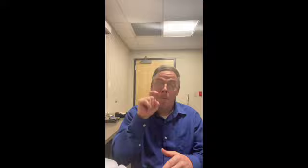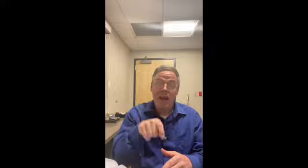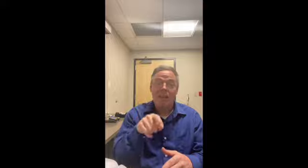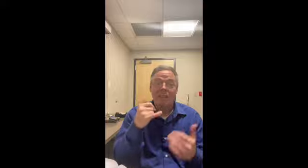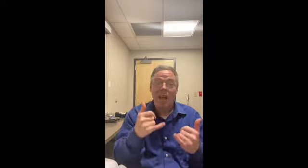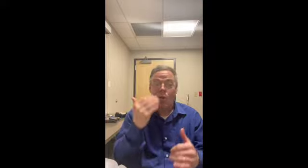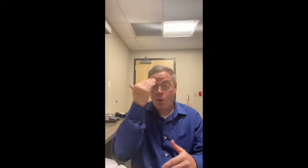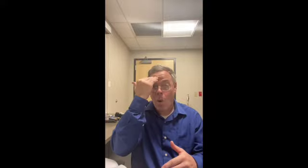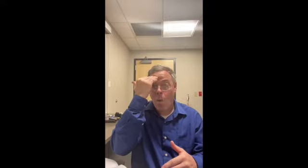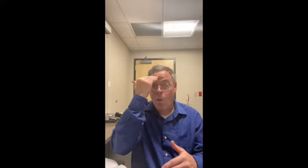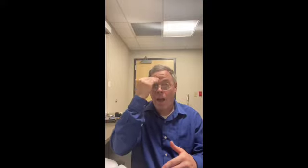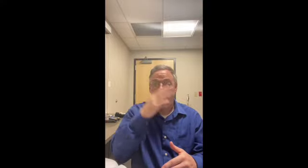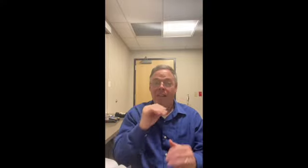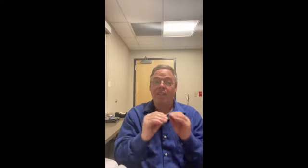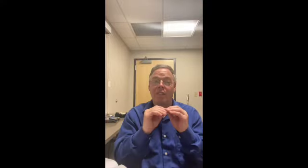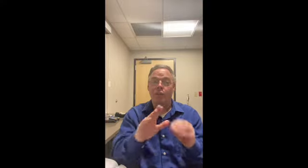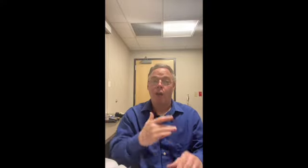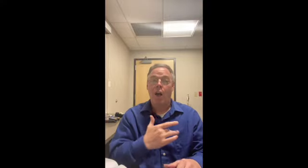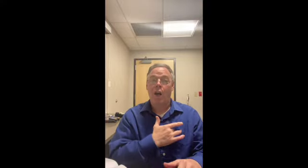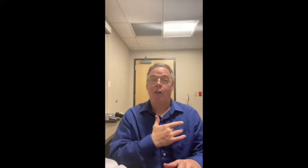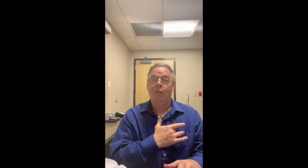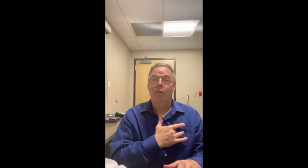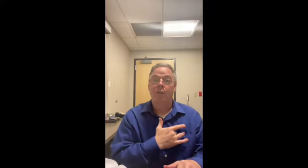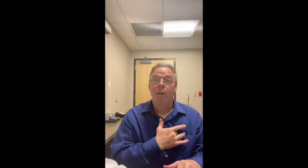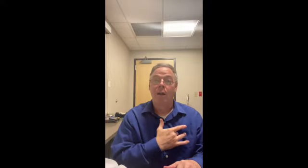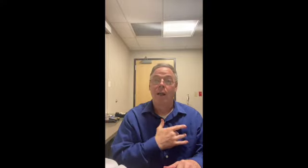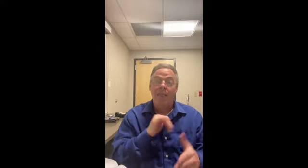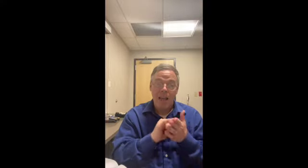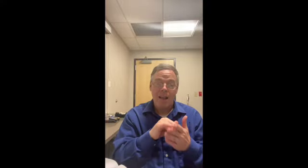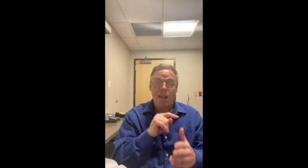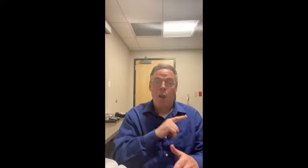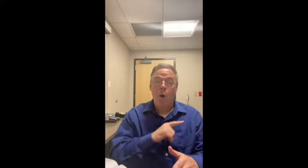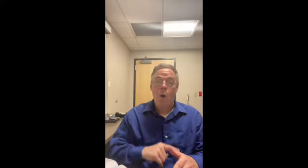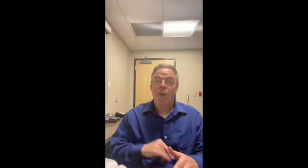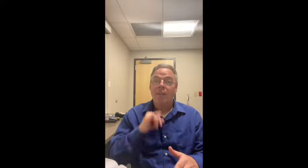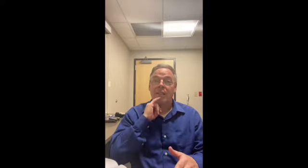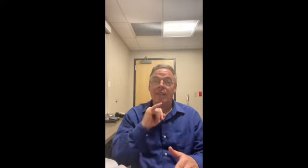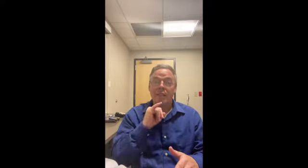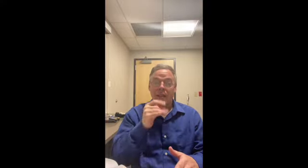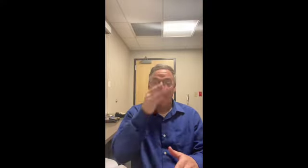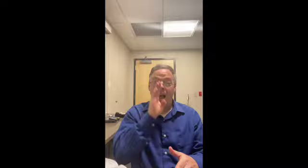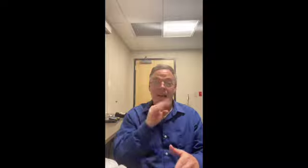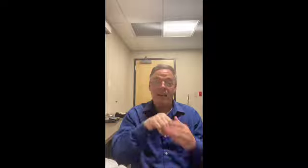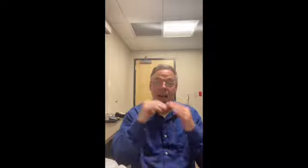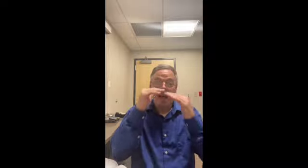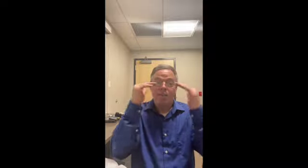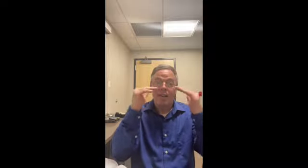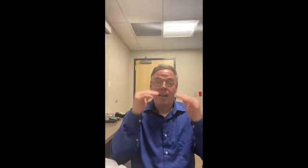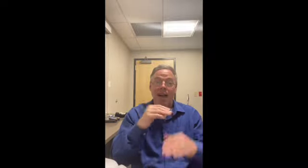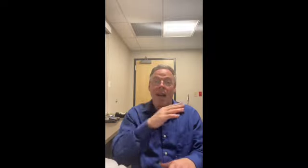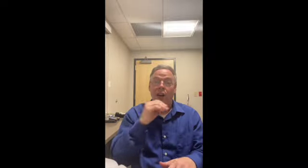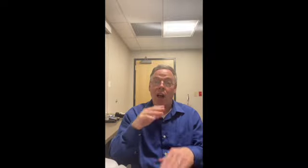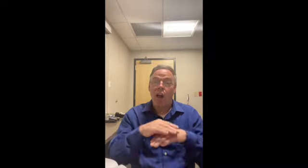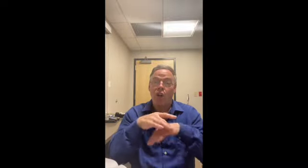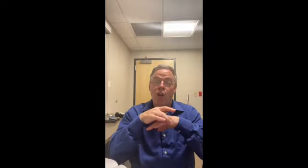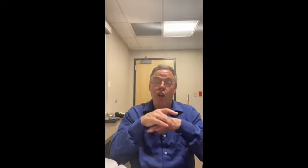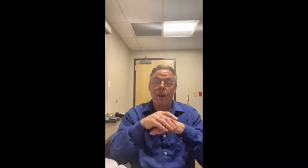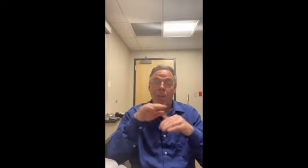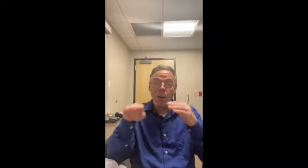This is why you must know now, and fix in your heart, that the Lord is God in the heavens above